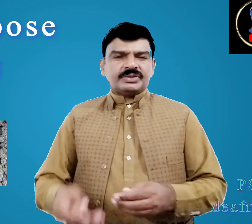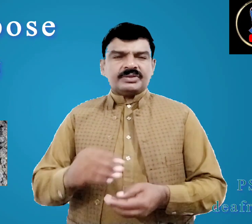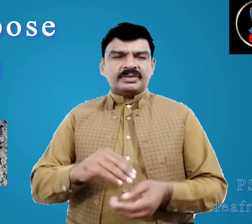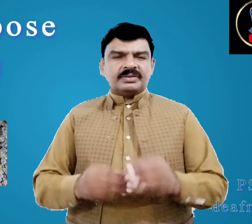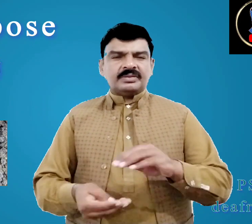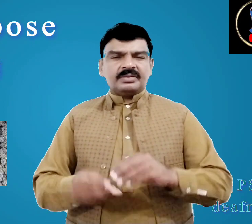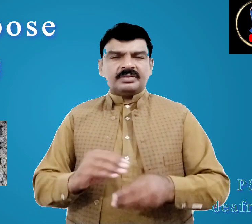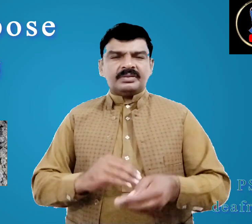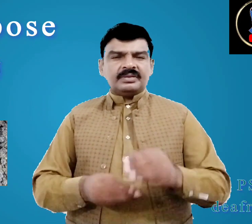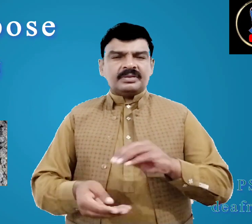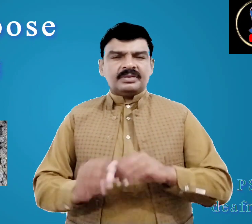decompose,